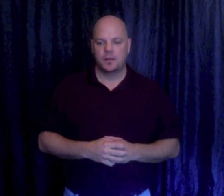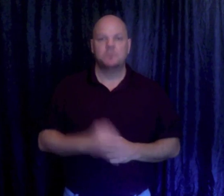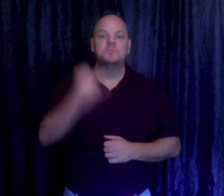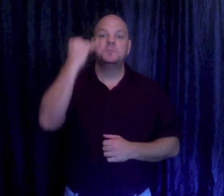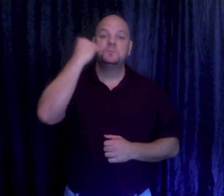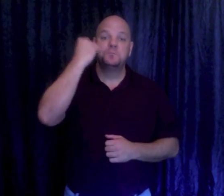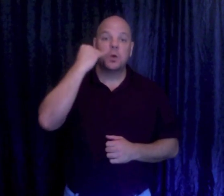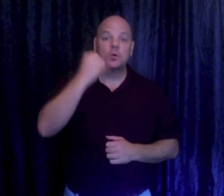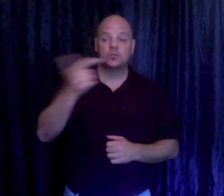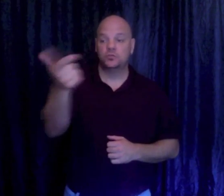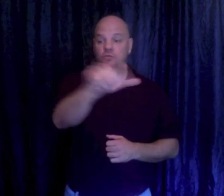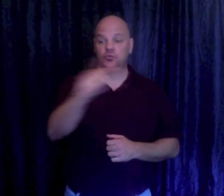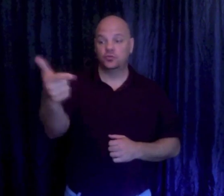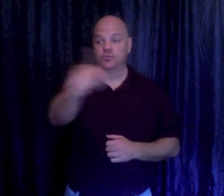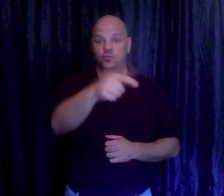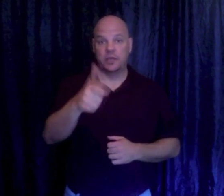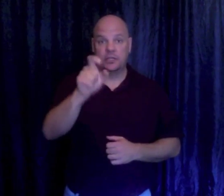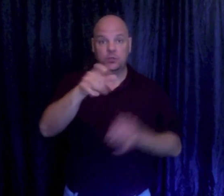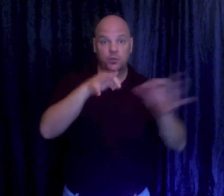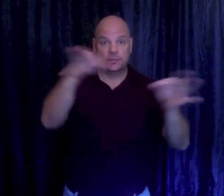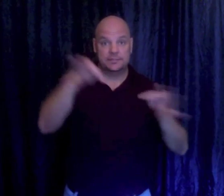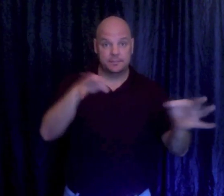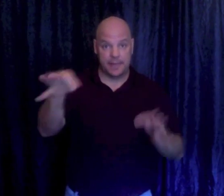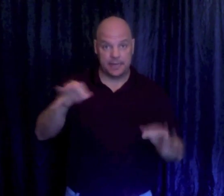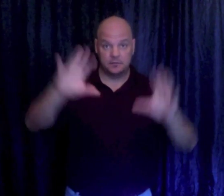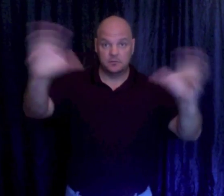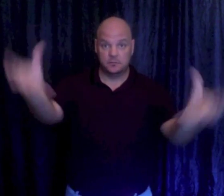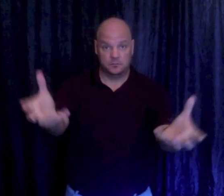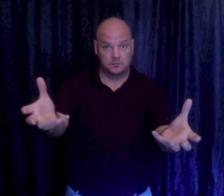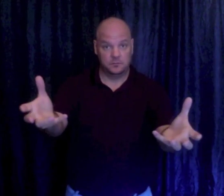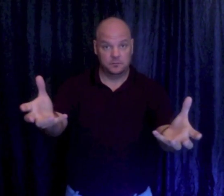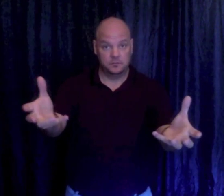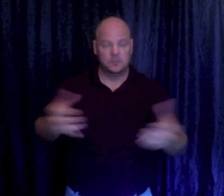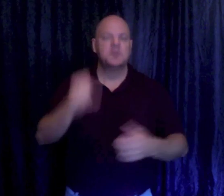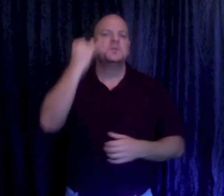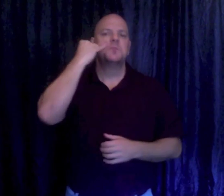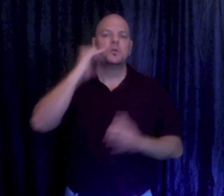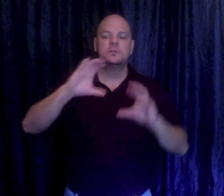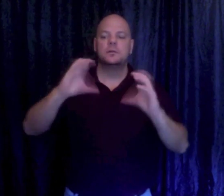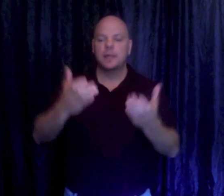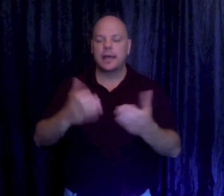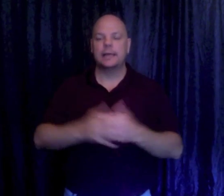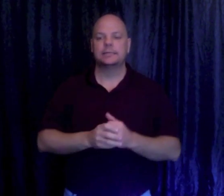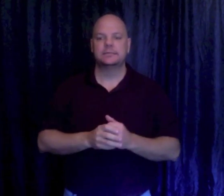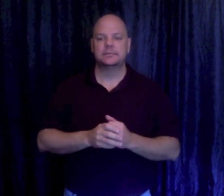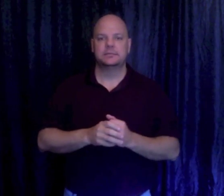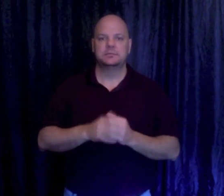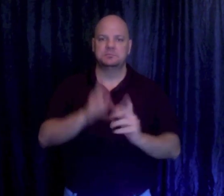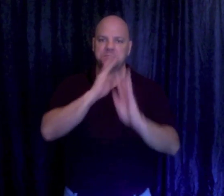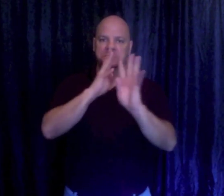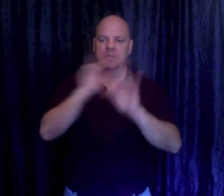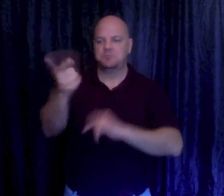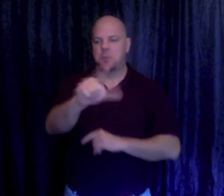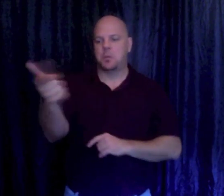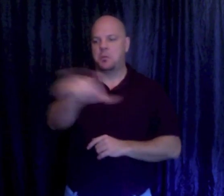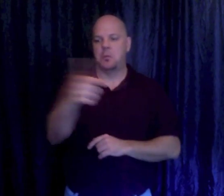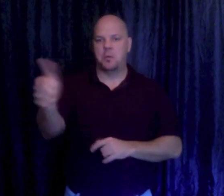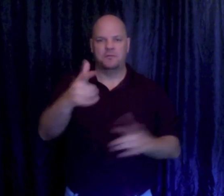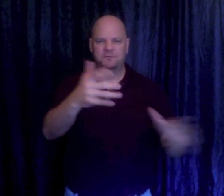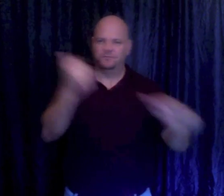that the classroom is going to, the speed of the conversation is going too fast, and the deaf student